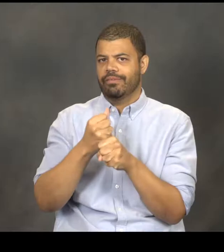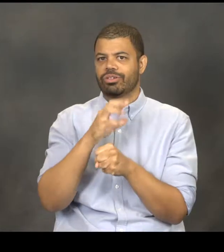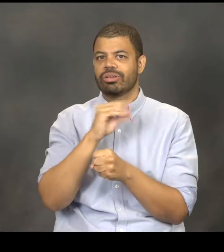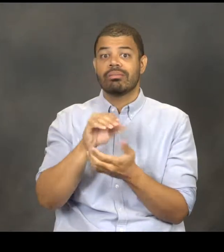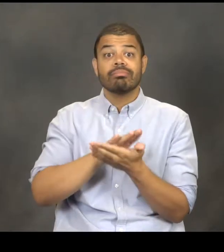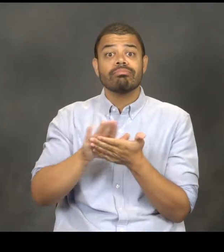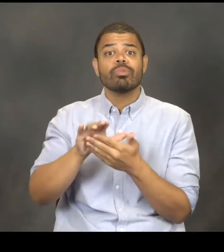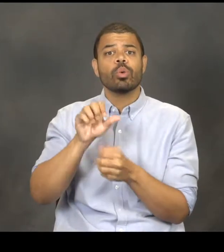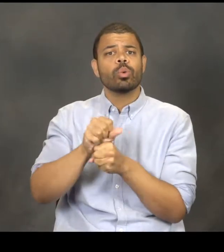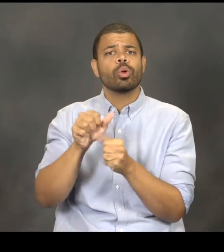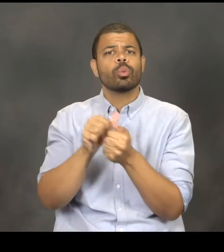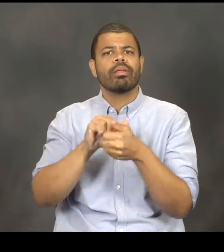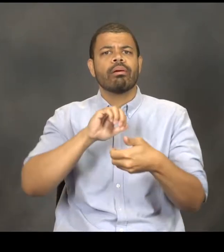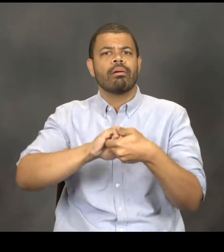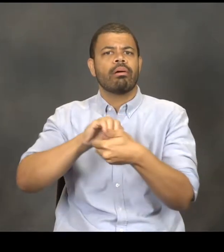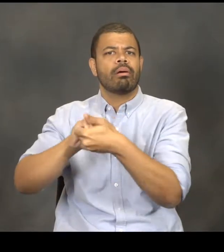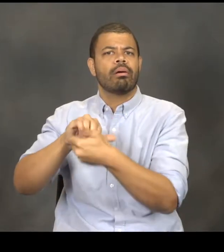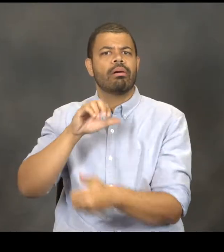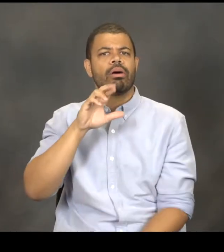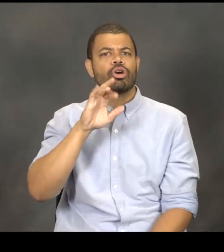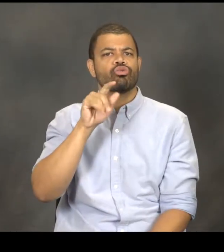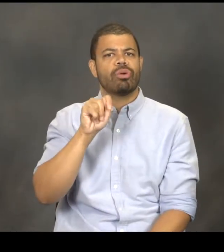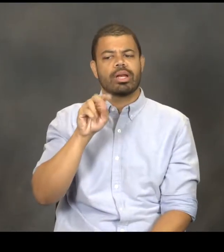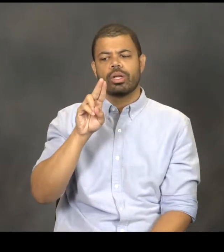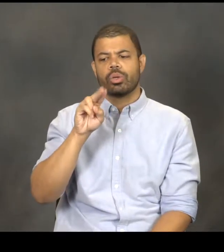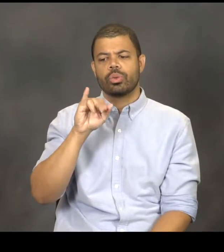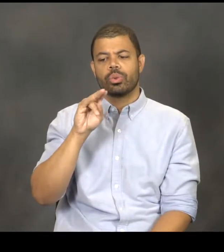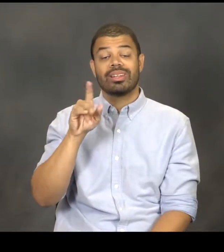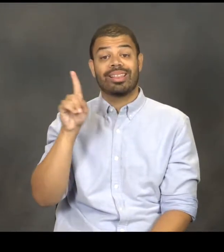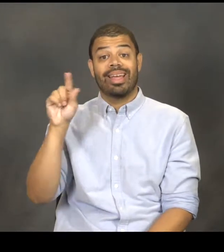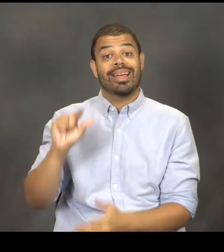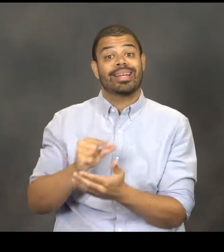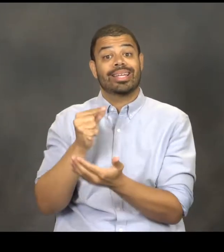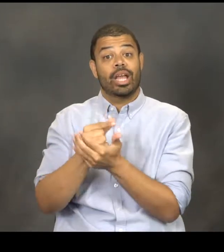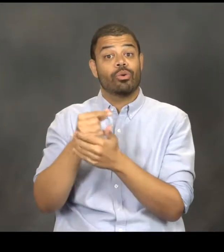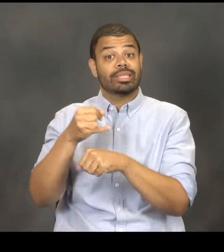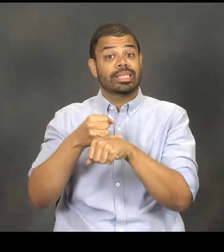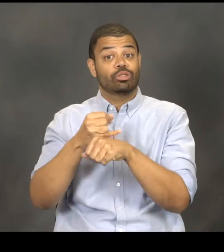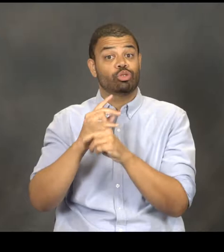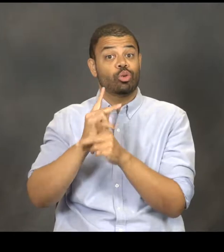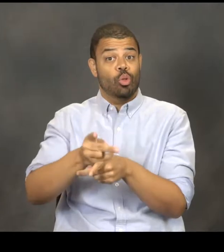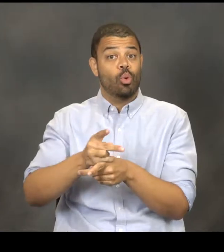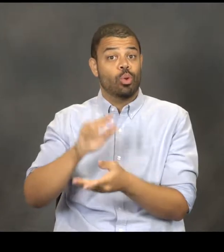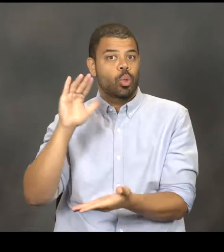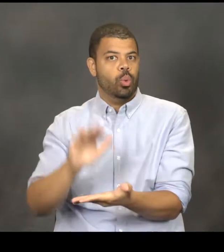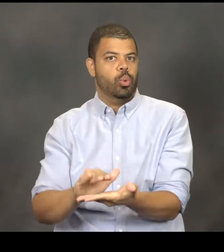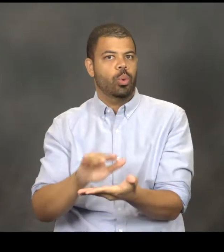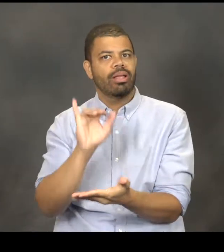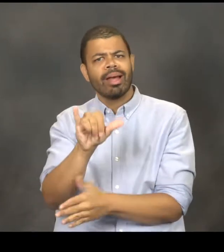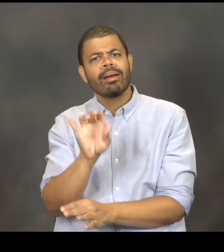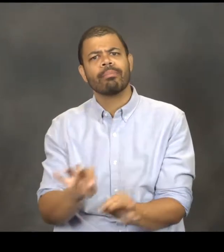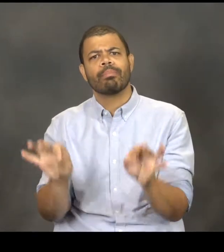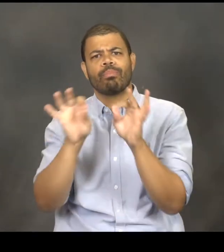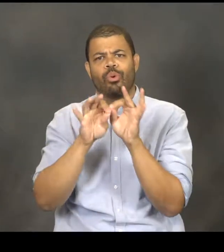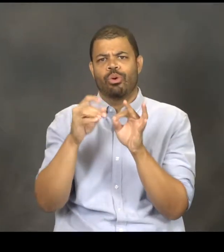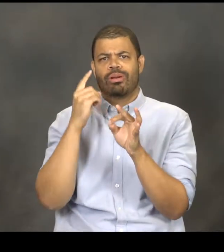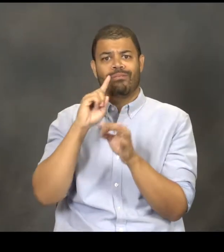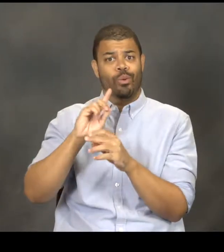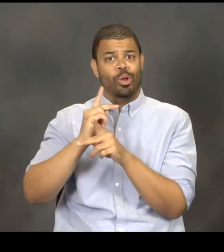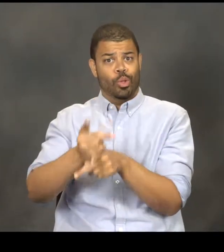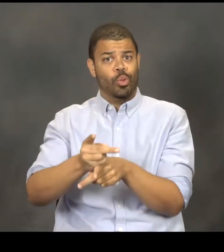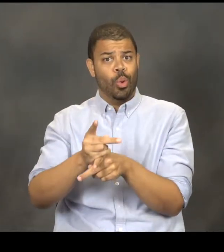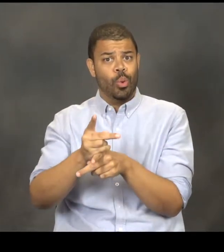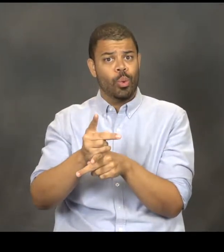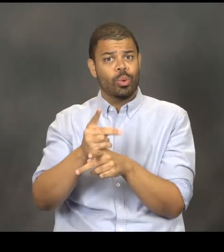unions in town is not only are they guaranteed a low interest loan, which makes a big difference over the life of the loan in